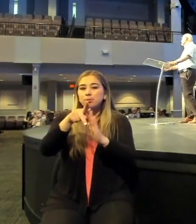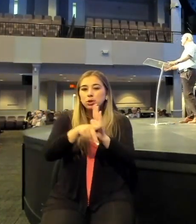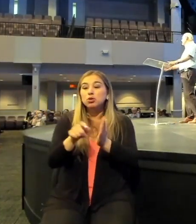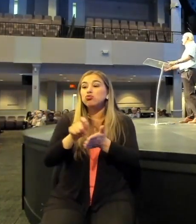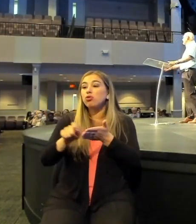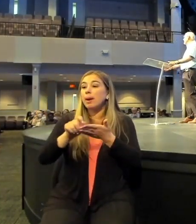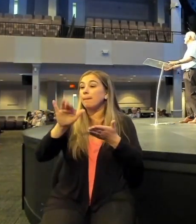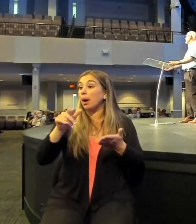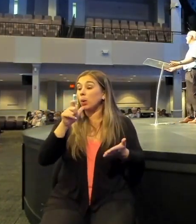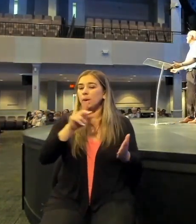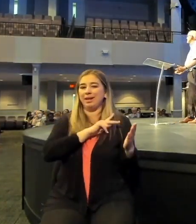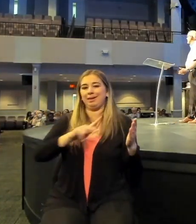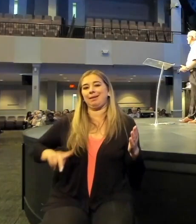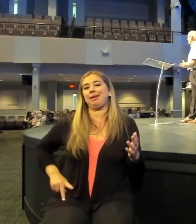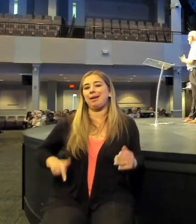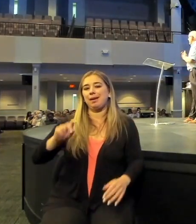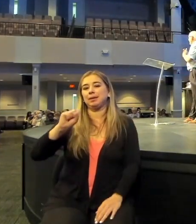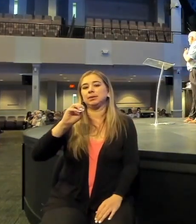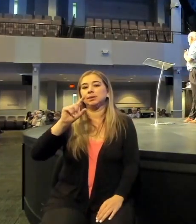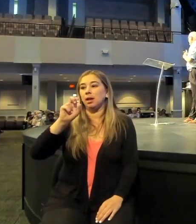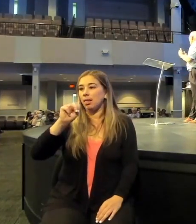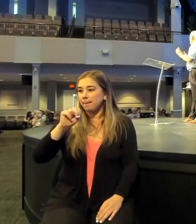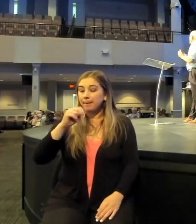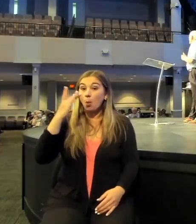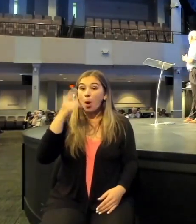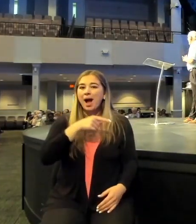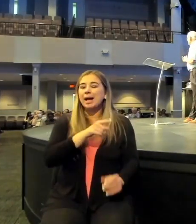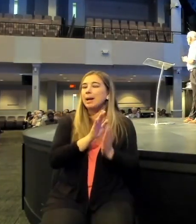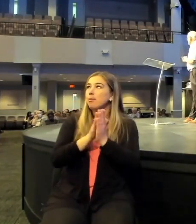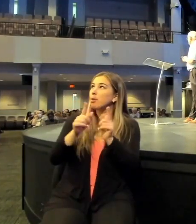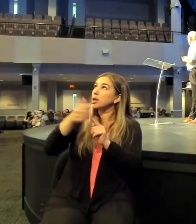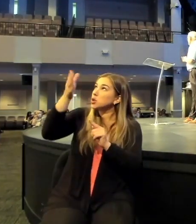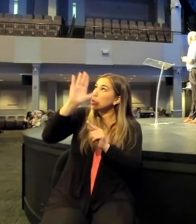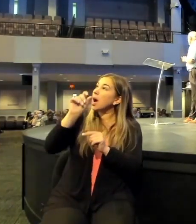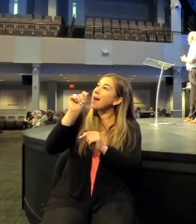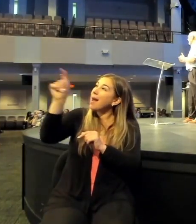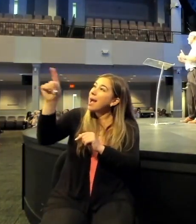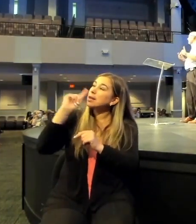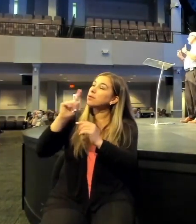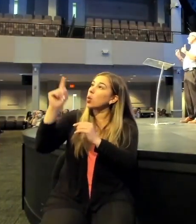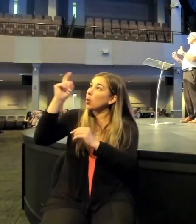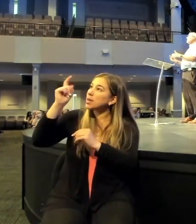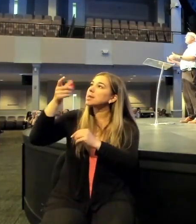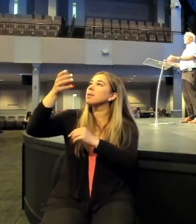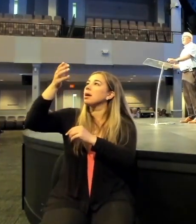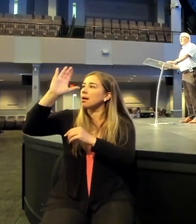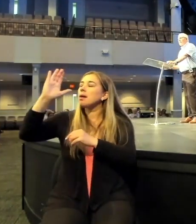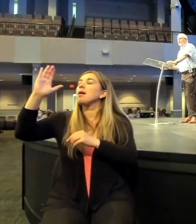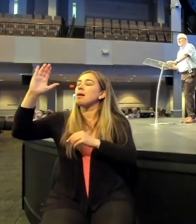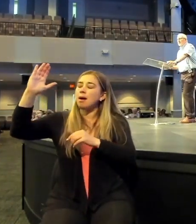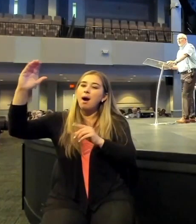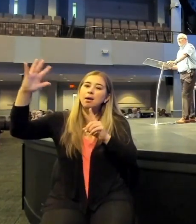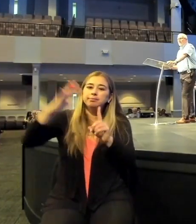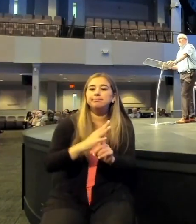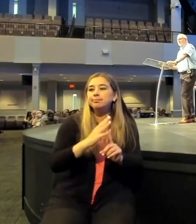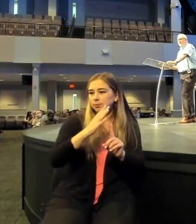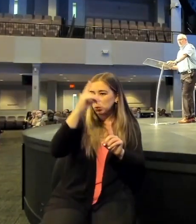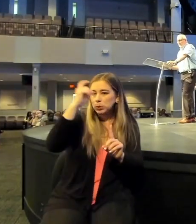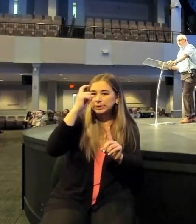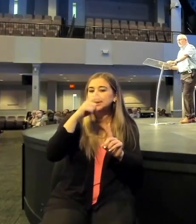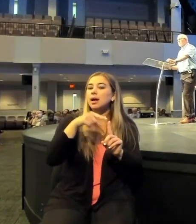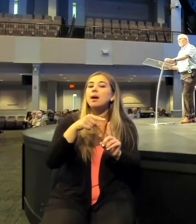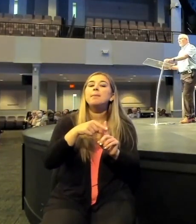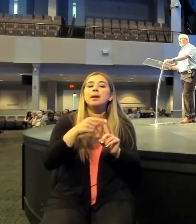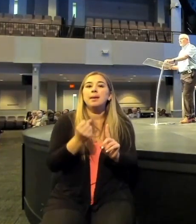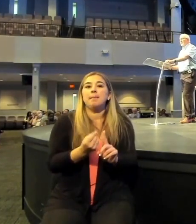King Solomon in response to a prayer that he prayed to God asking for wisdom, and God poured out wisdom upon Solomon, and much of